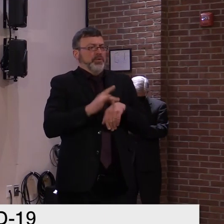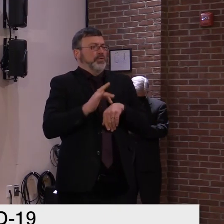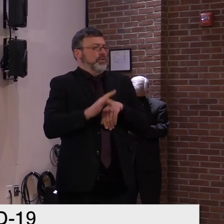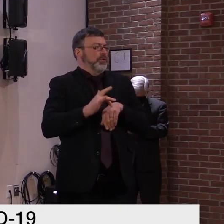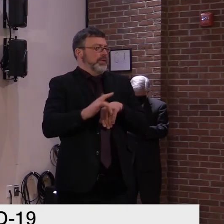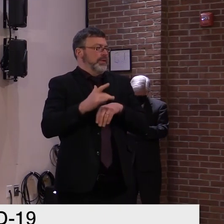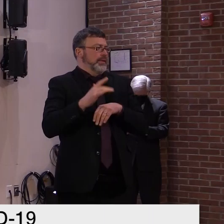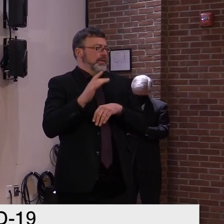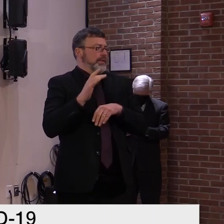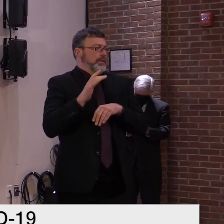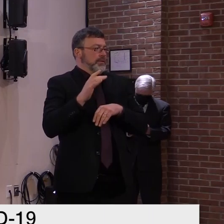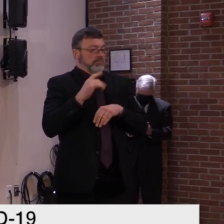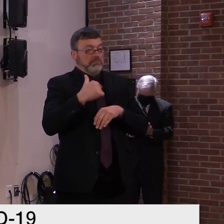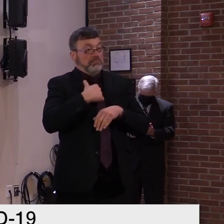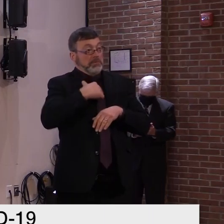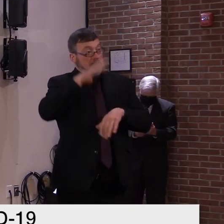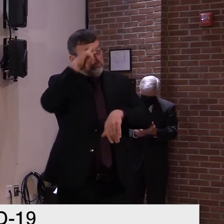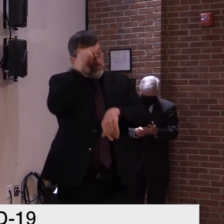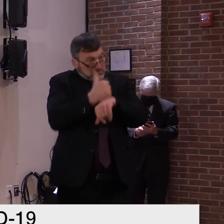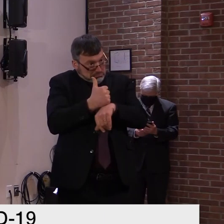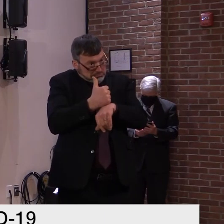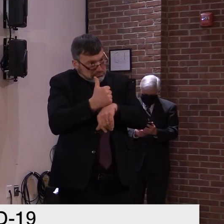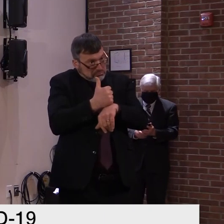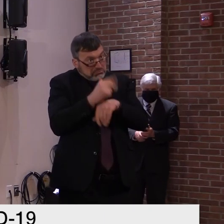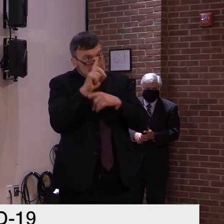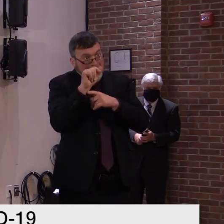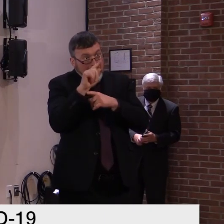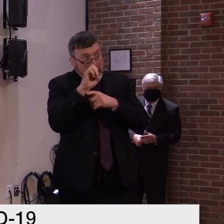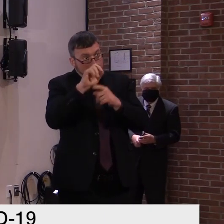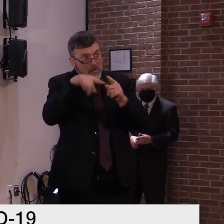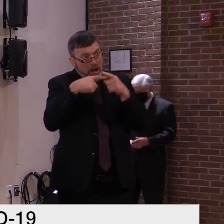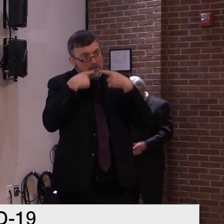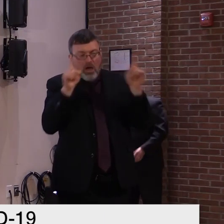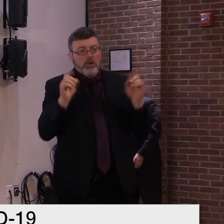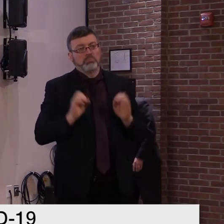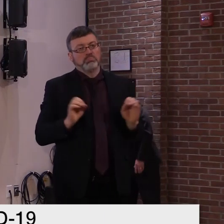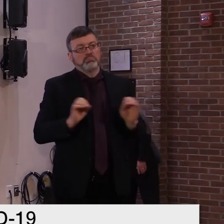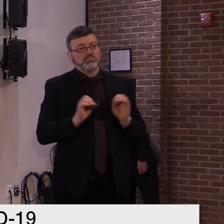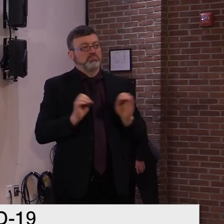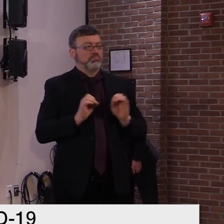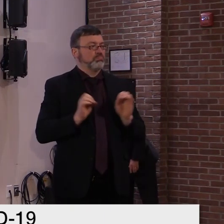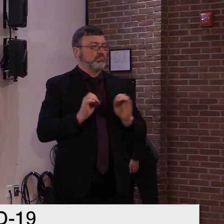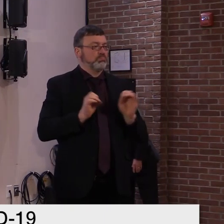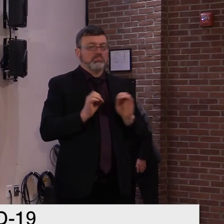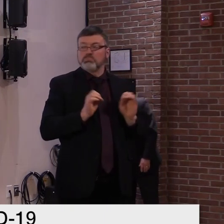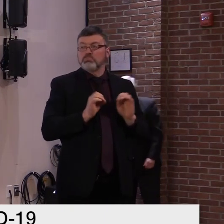minds it's there, but we're trying not to overwhelm the decision-making with that.